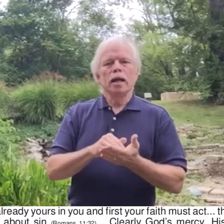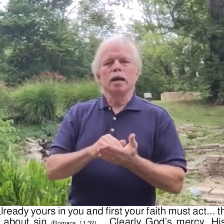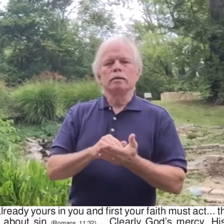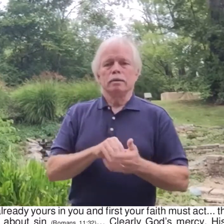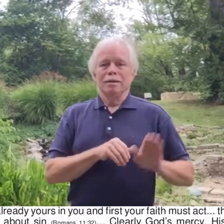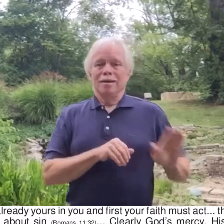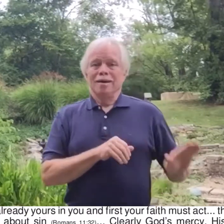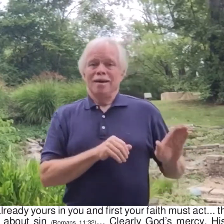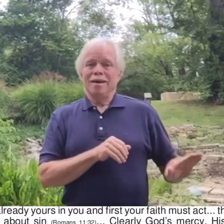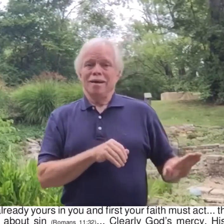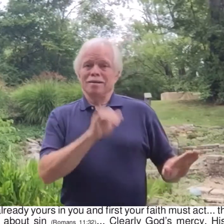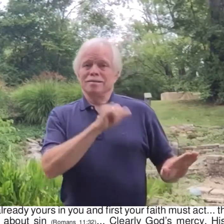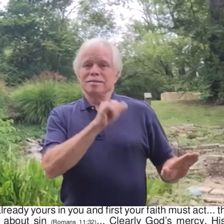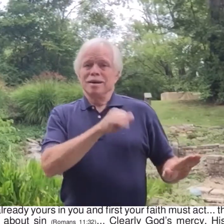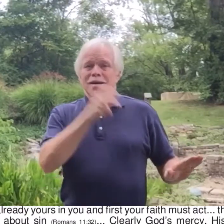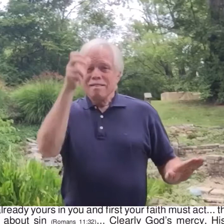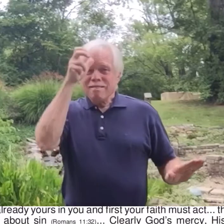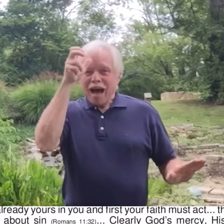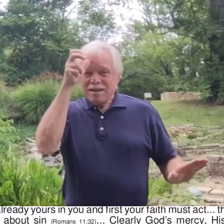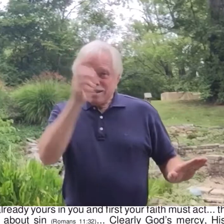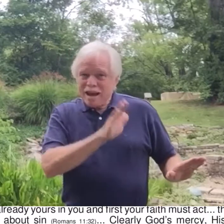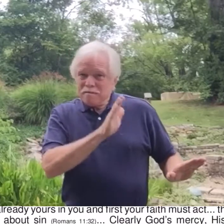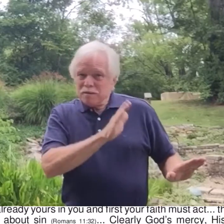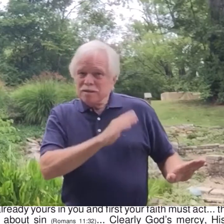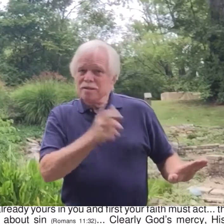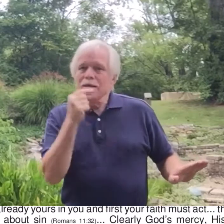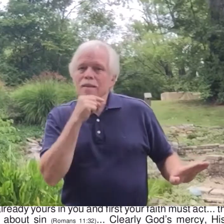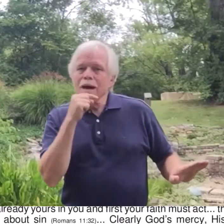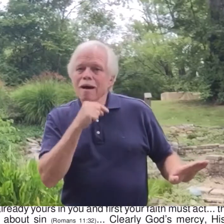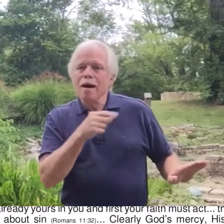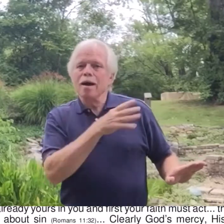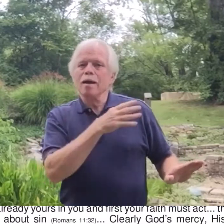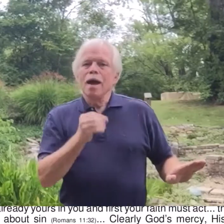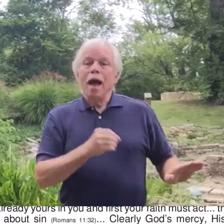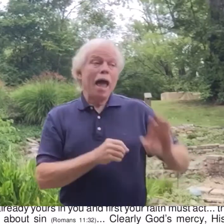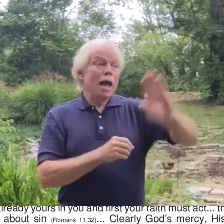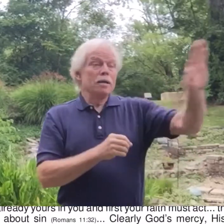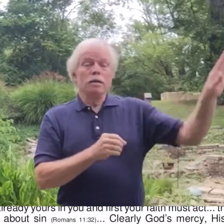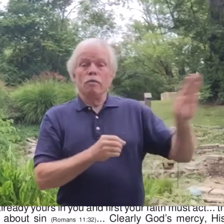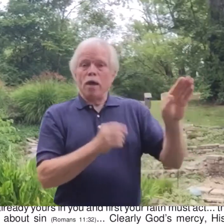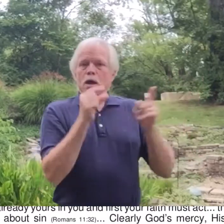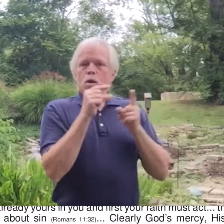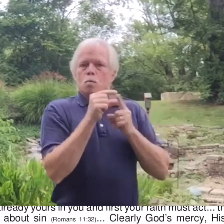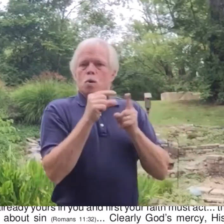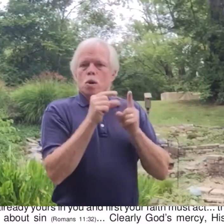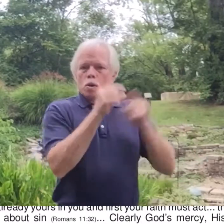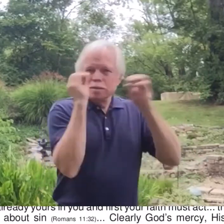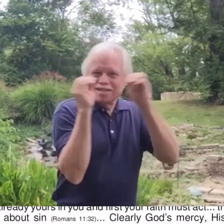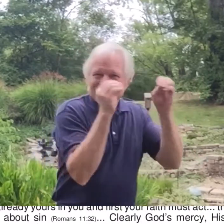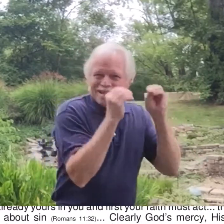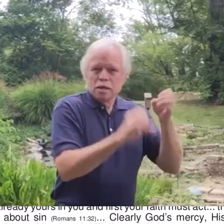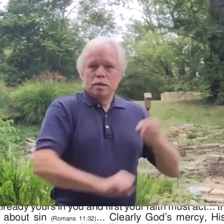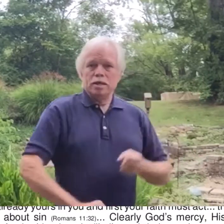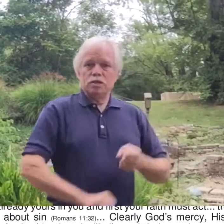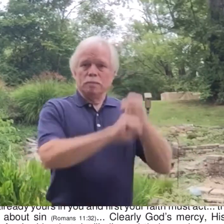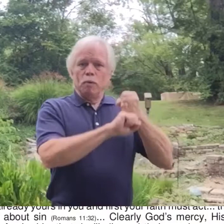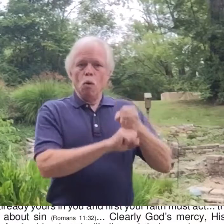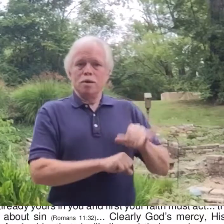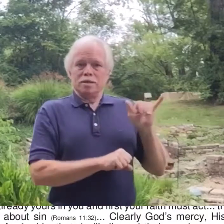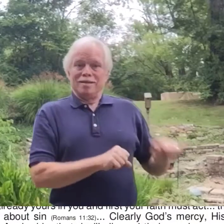Again, His, that devil's lie, and their words that support